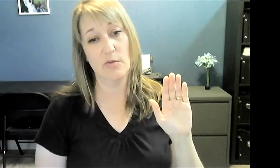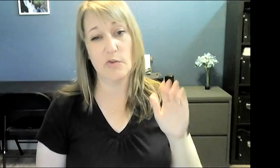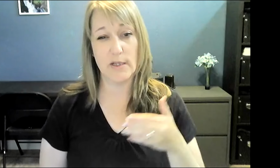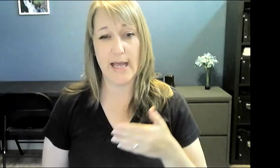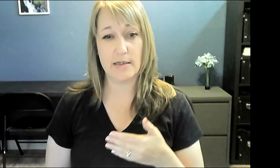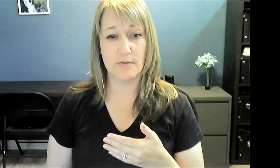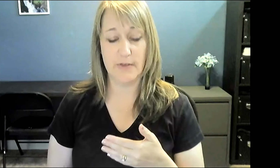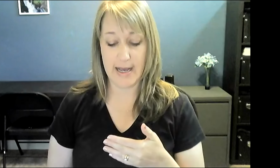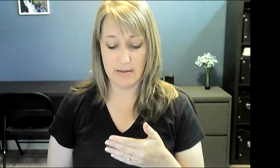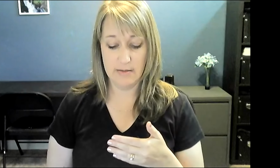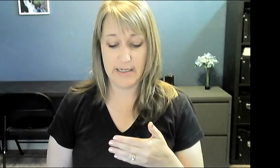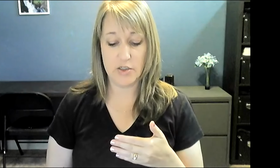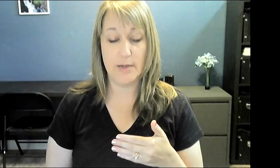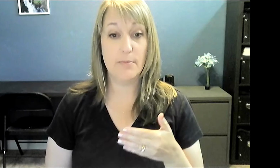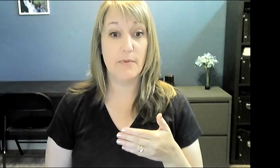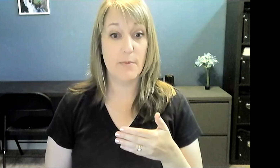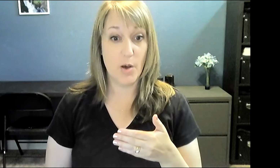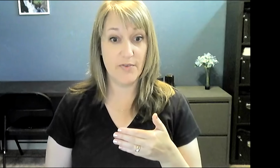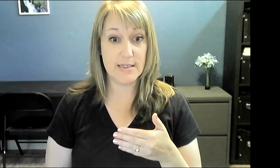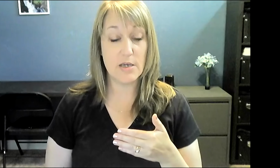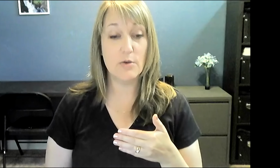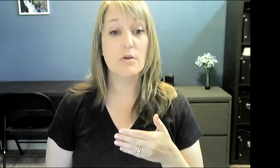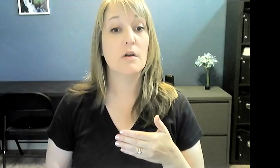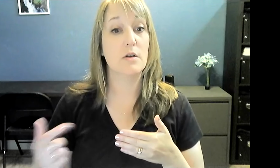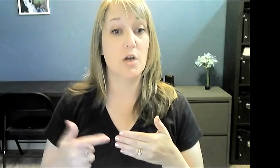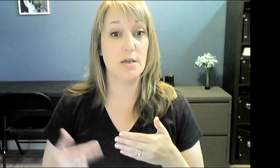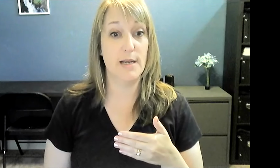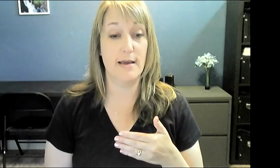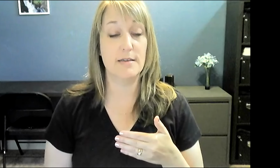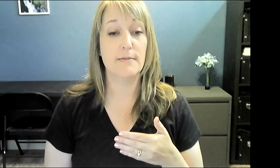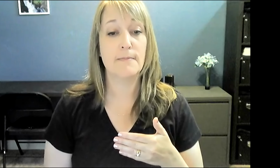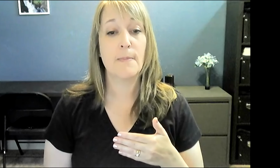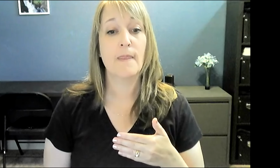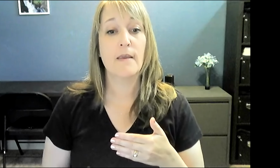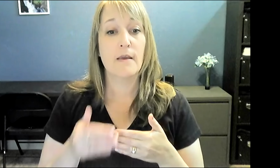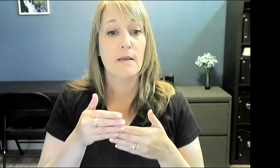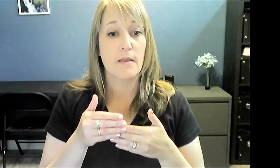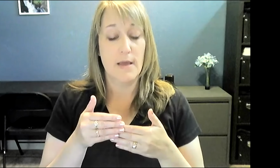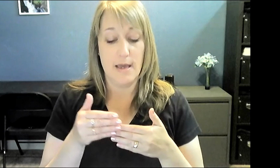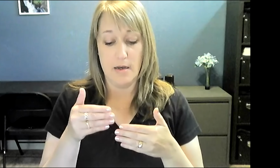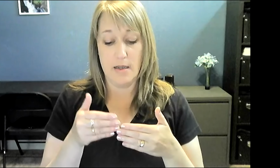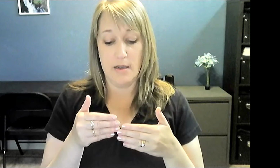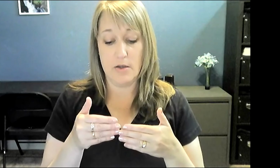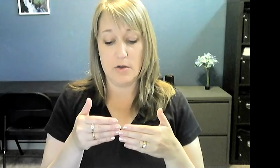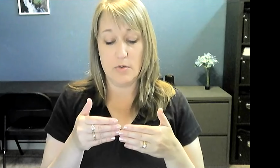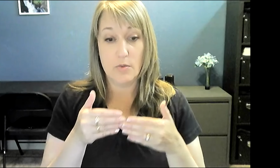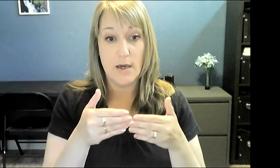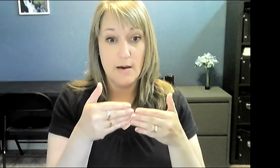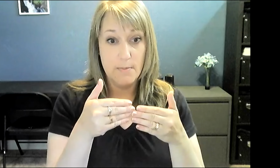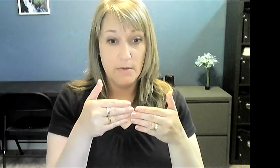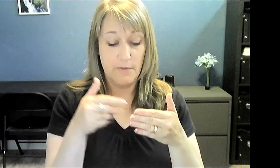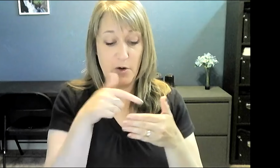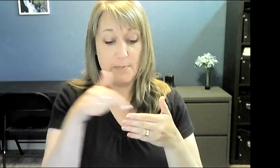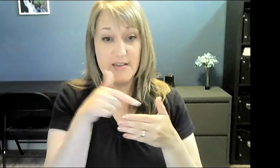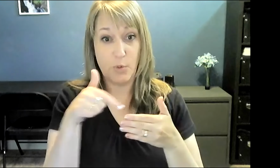a relaxed, flat hand shape, palm facing you, non-dominant hand. Then you come from this point